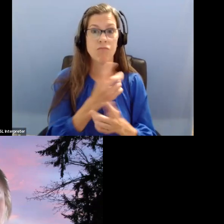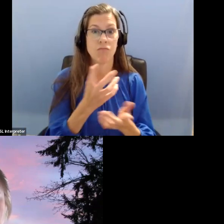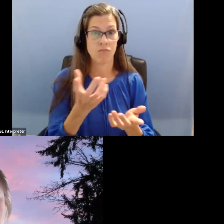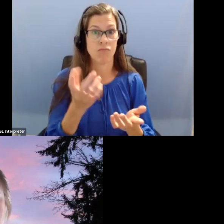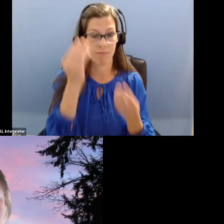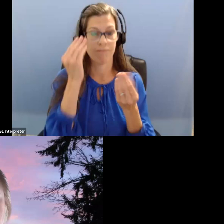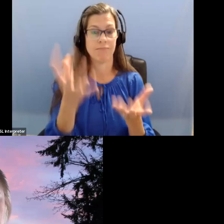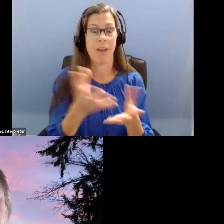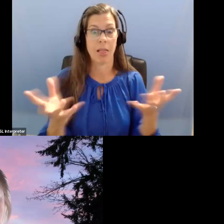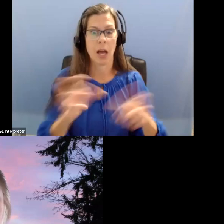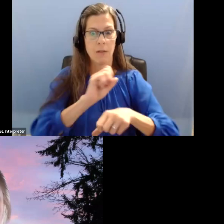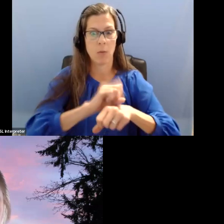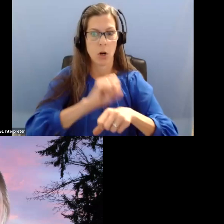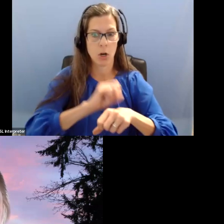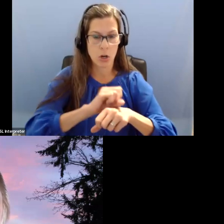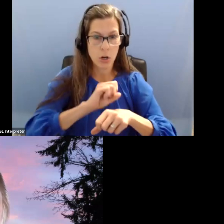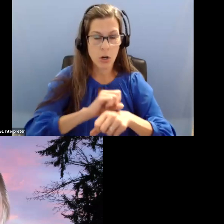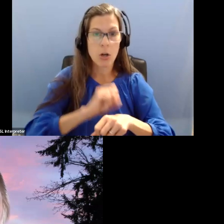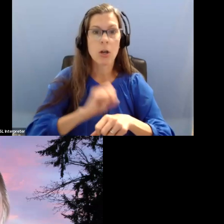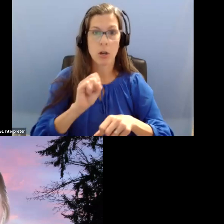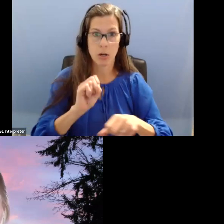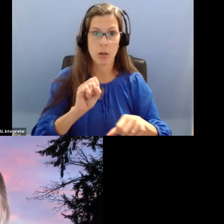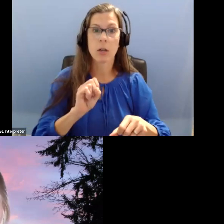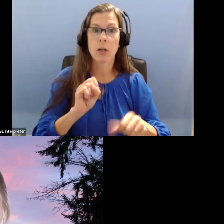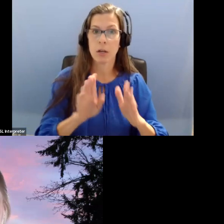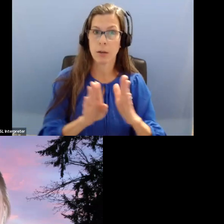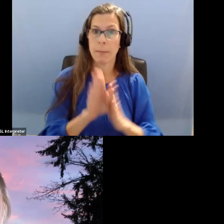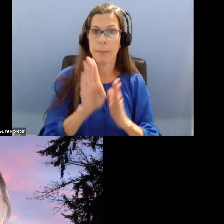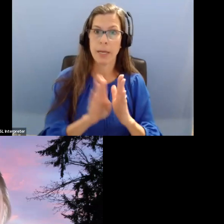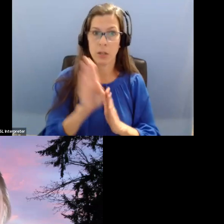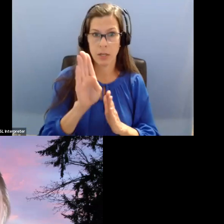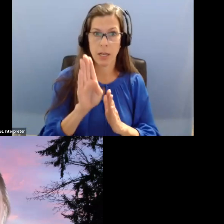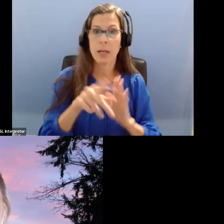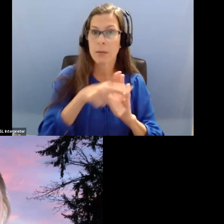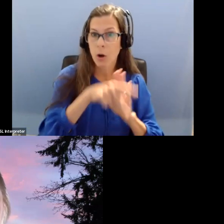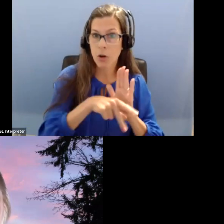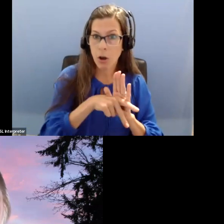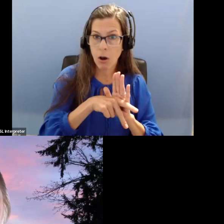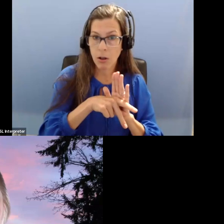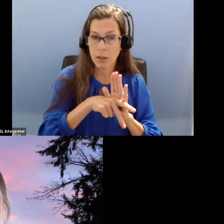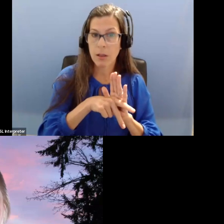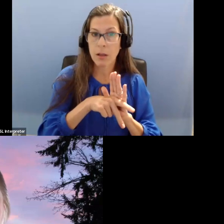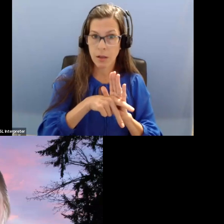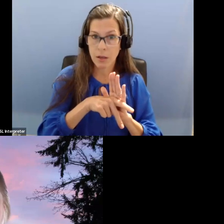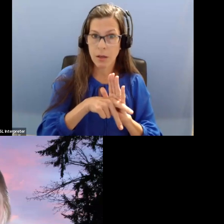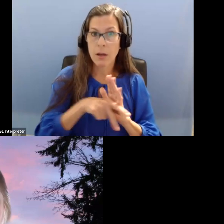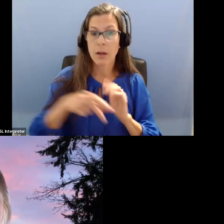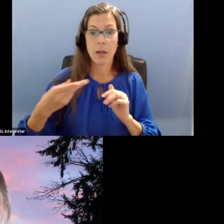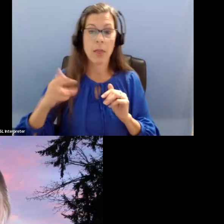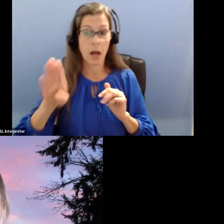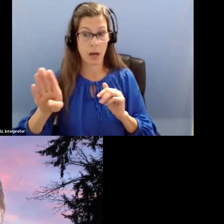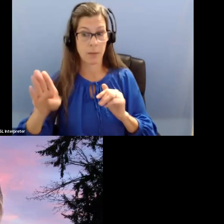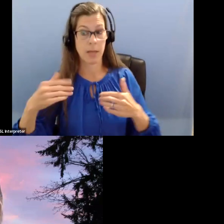in terms of building protocols that the hubs